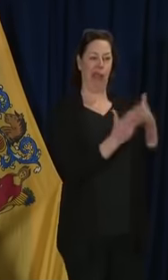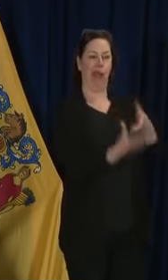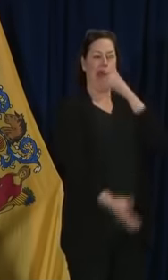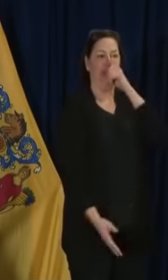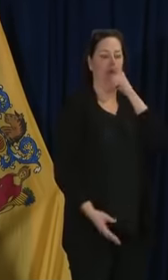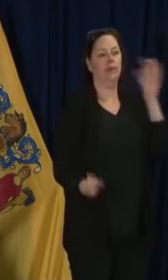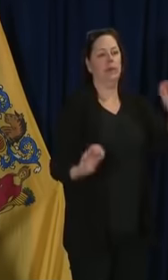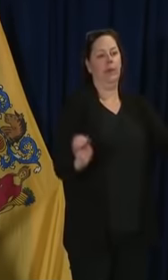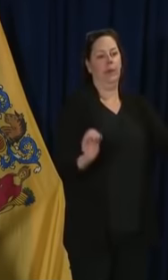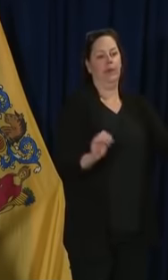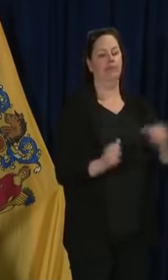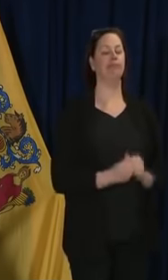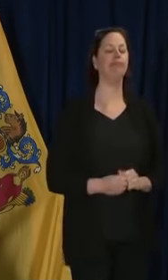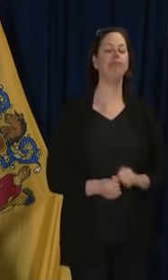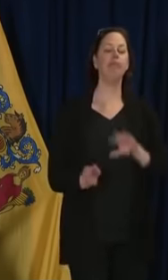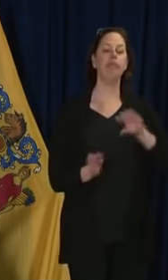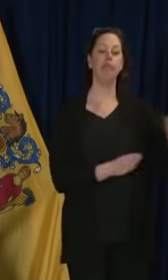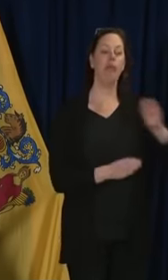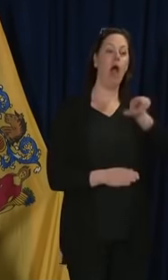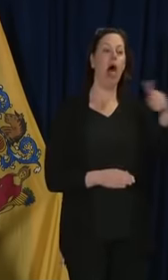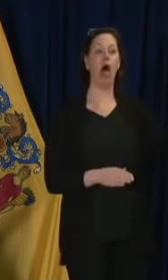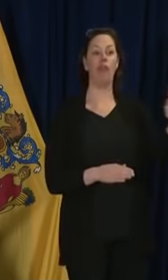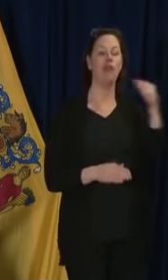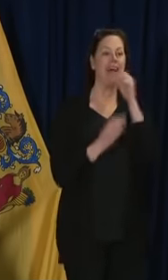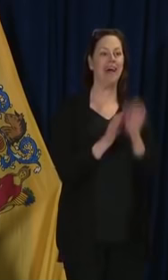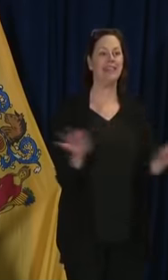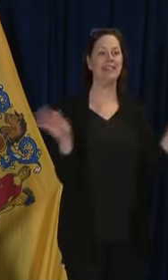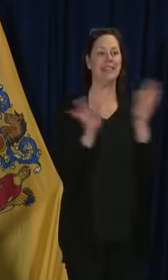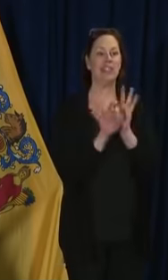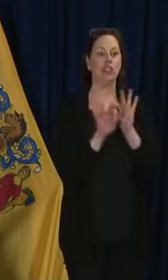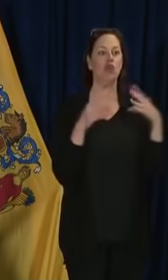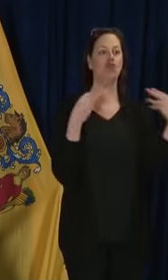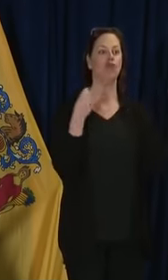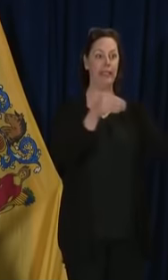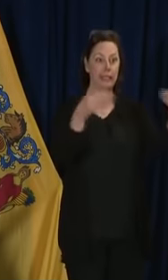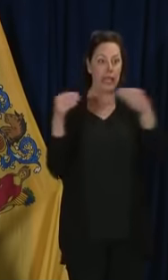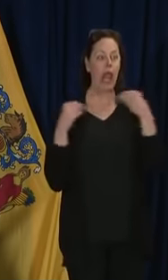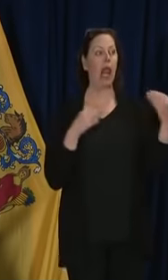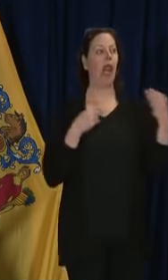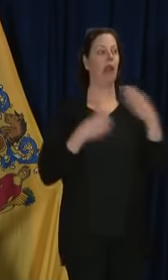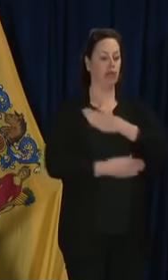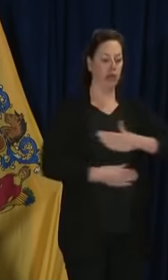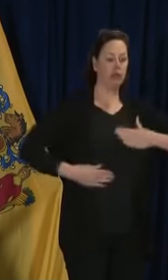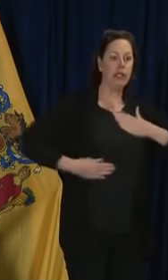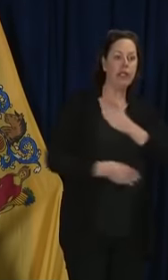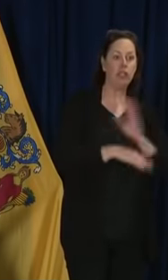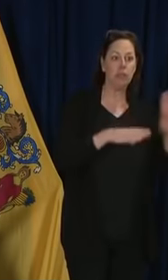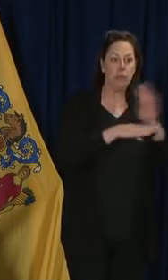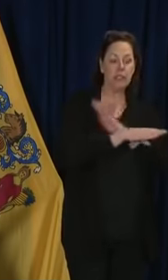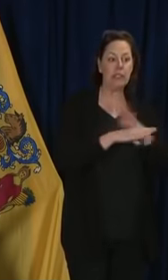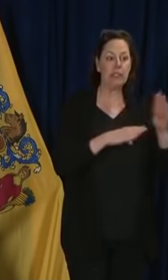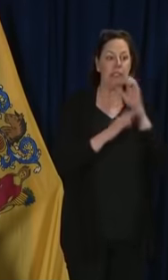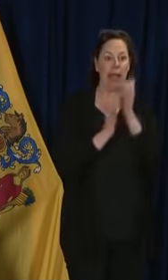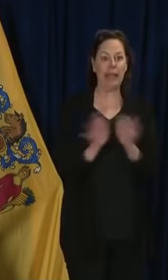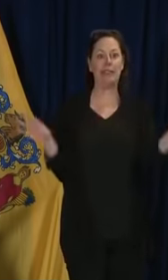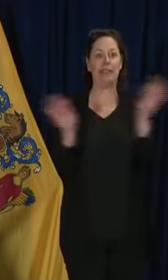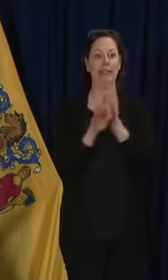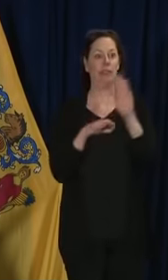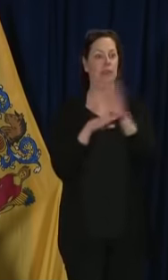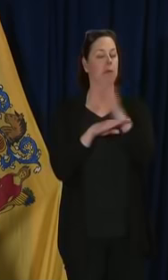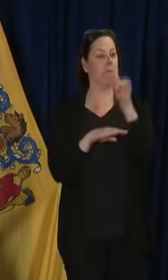other non-essential retail, recreational, and entertainment businesses must close at